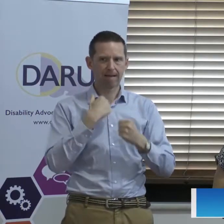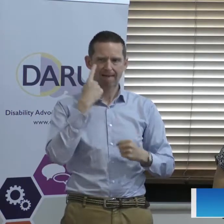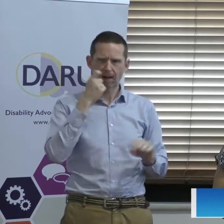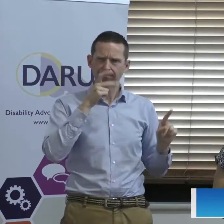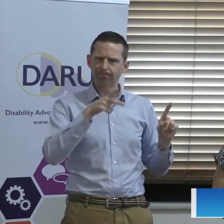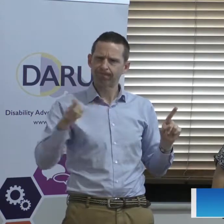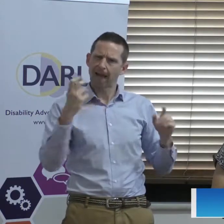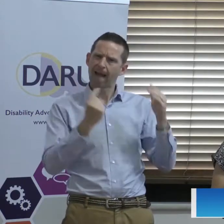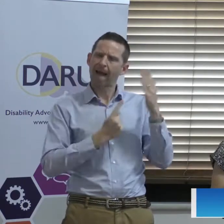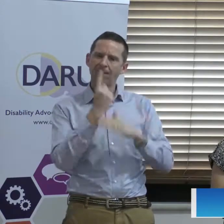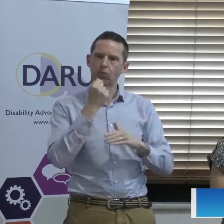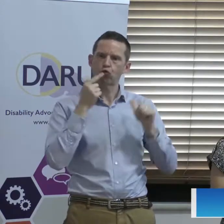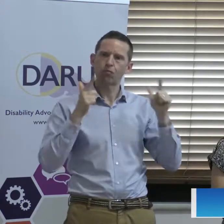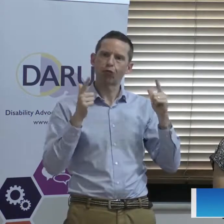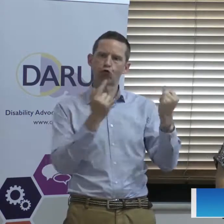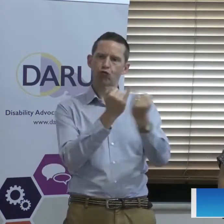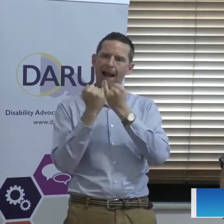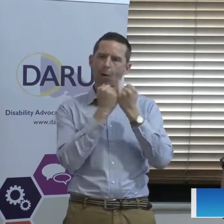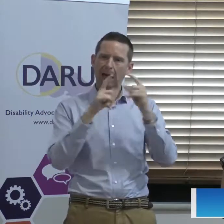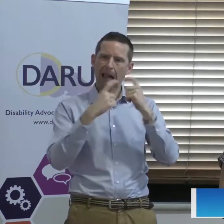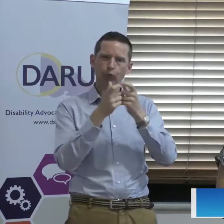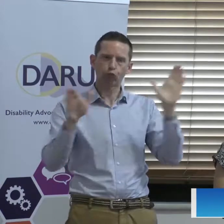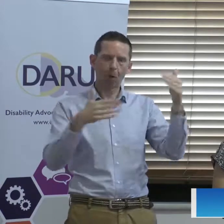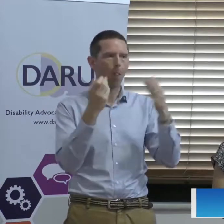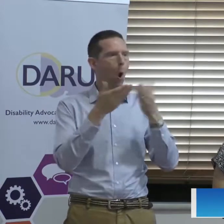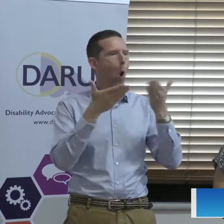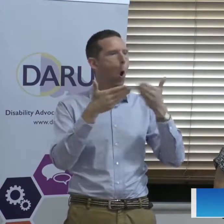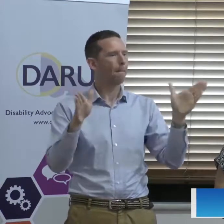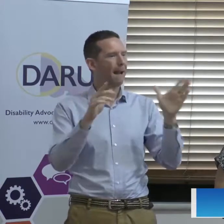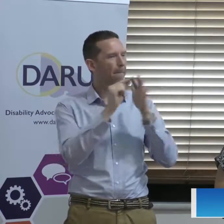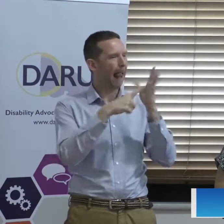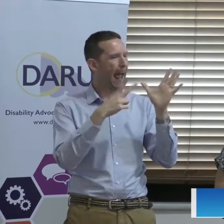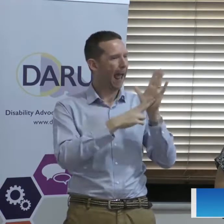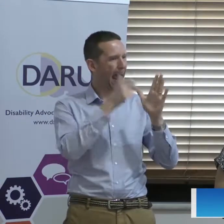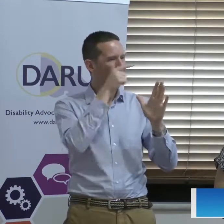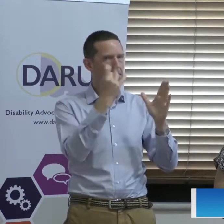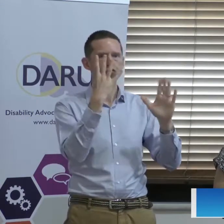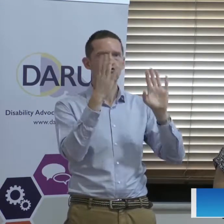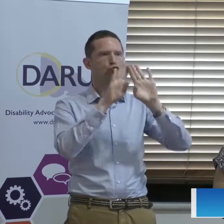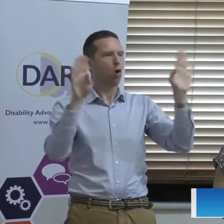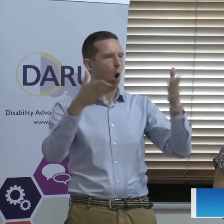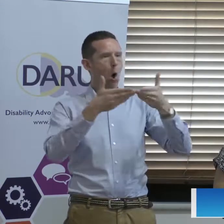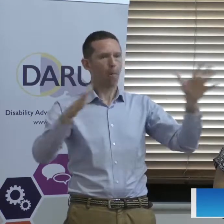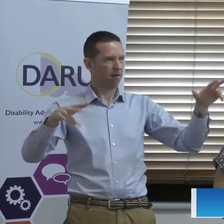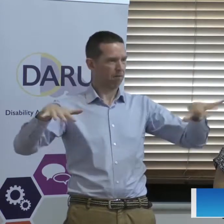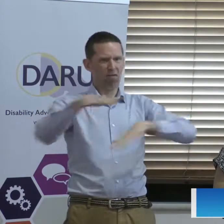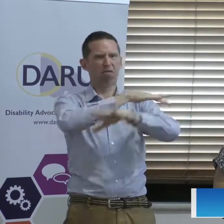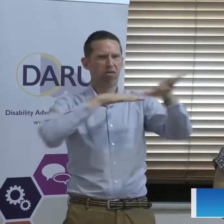is overcrowded classrooms with open plans and teachers who have too much on their plate.